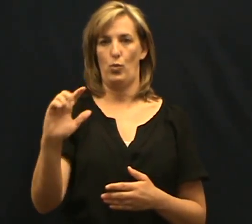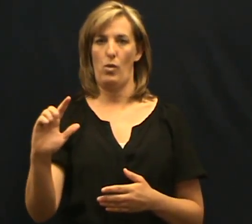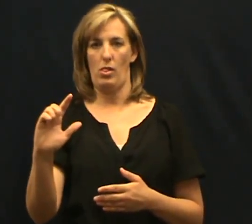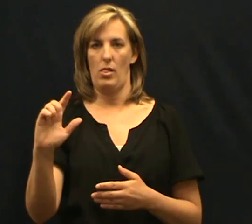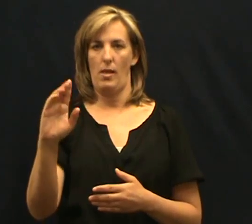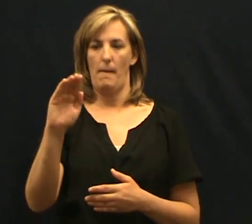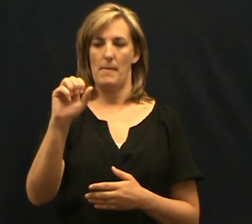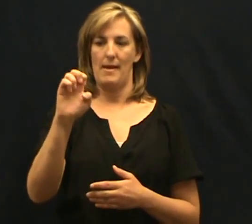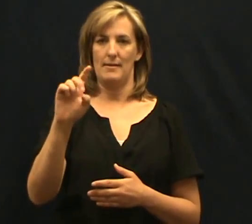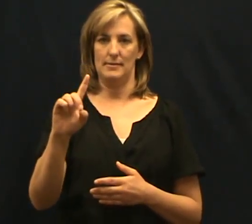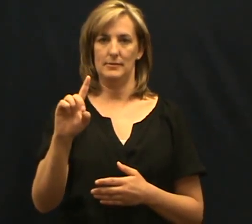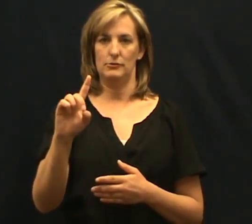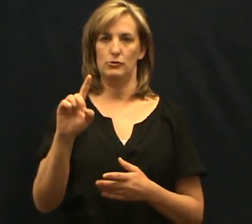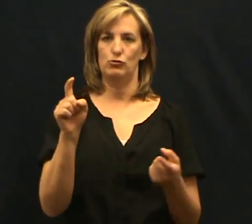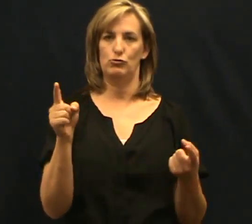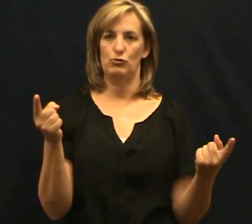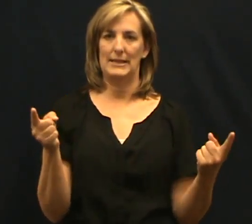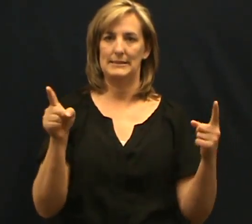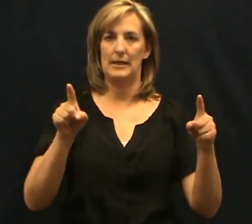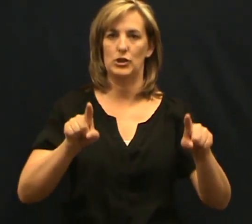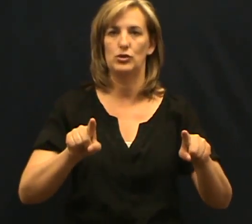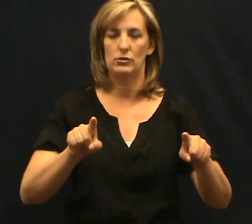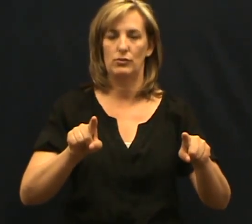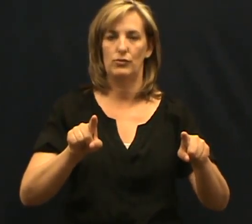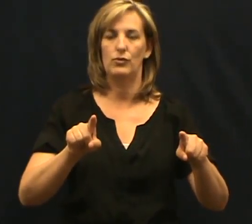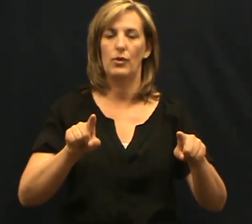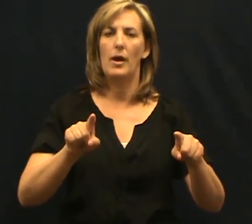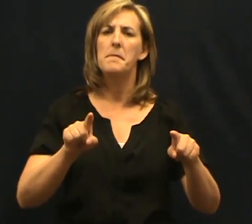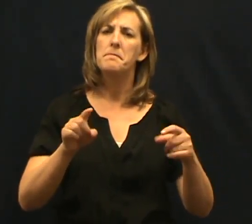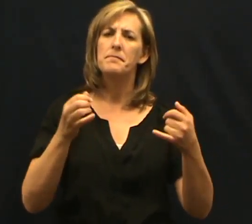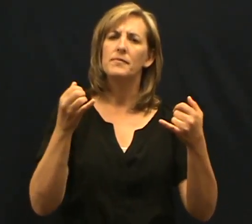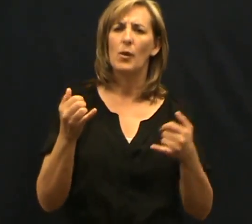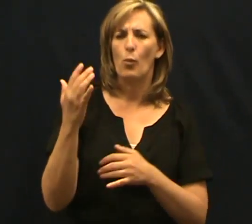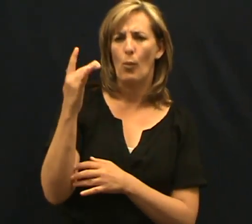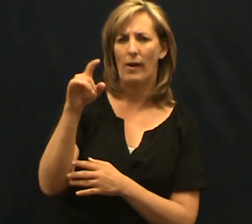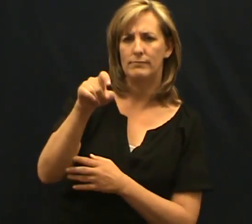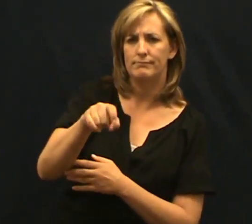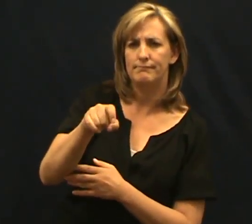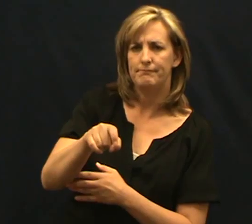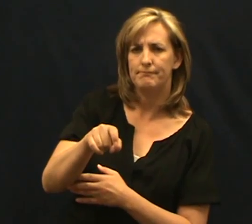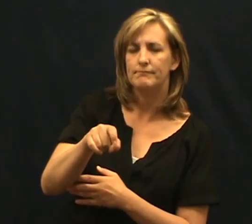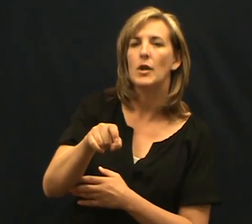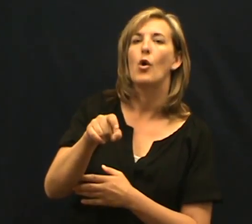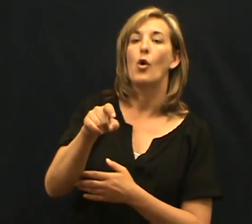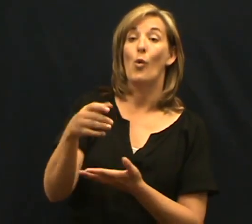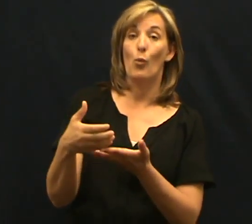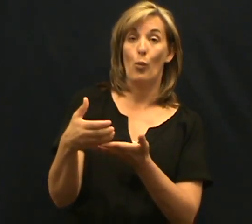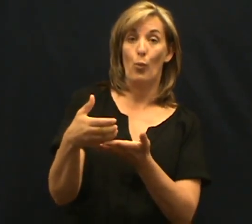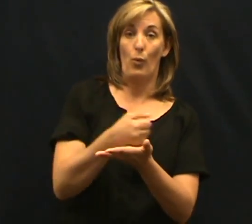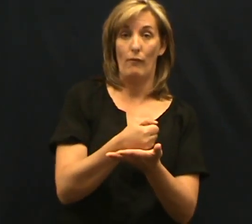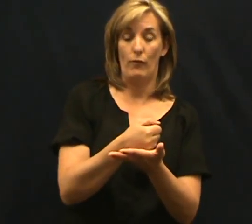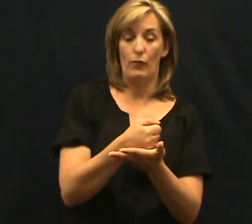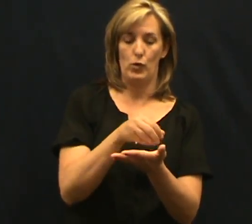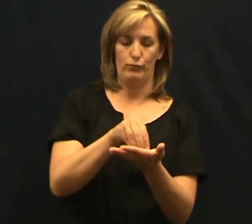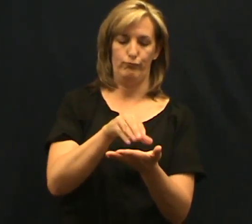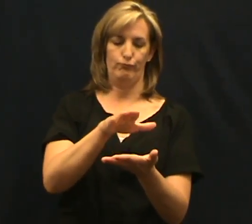So why are adjustments needed? Well, we go back to revenues are recorded when they are earned, not necessarily when the cash